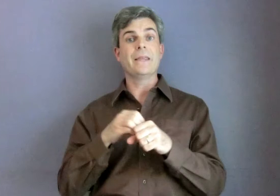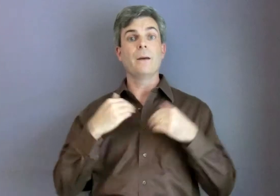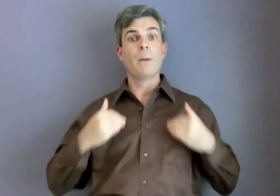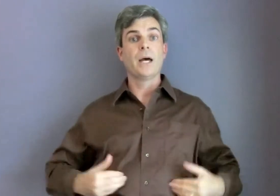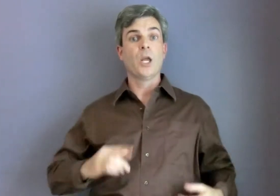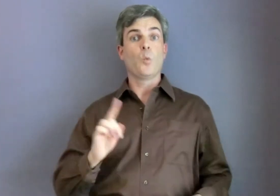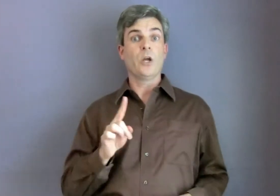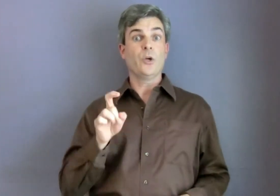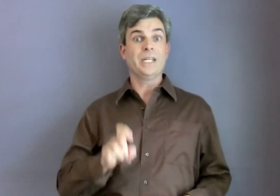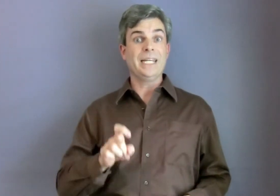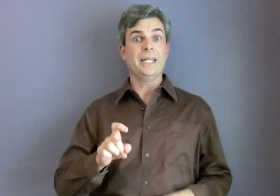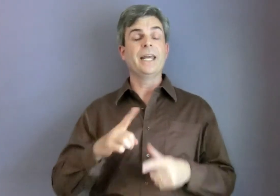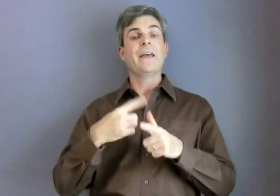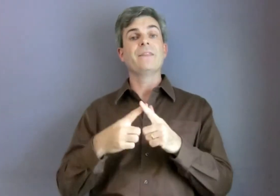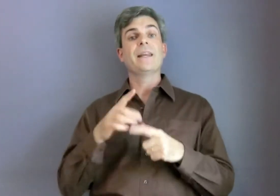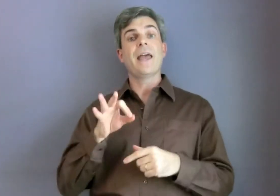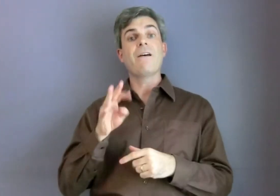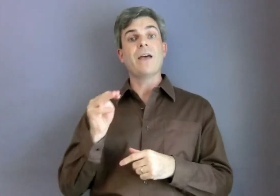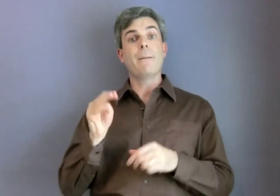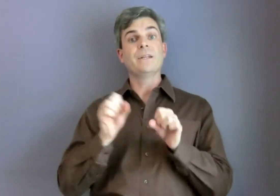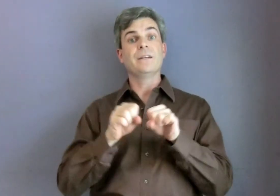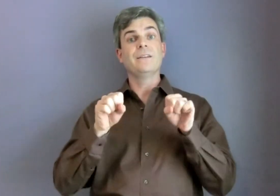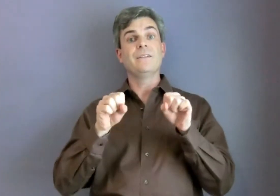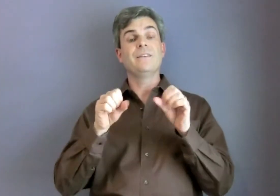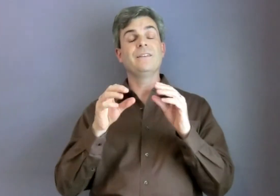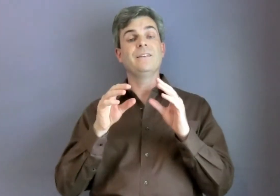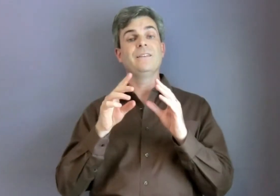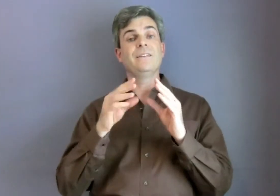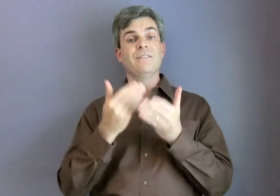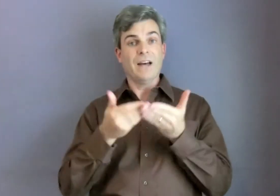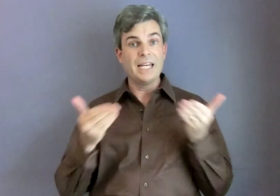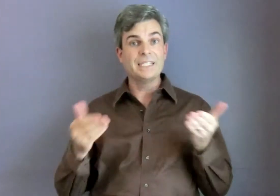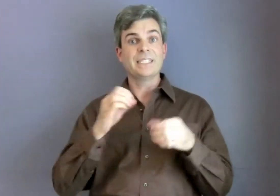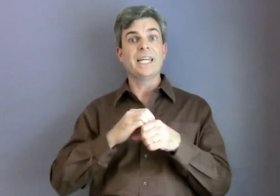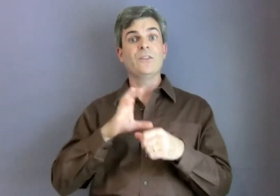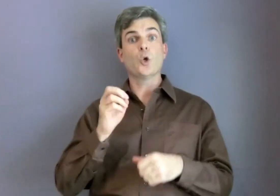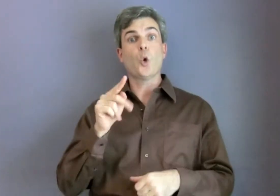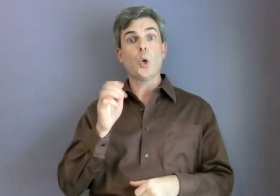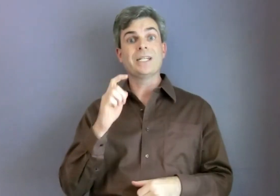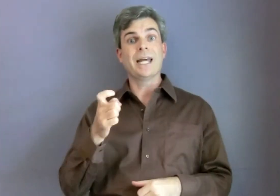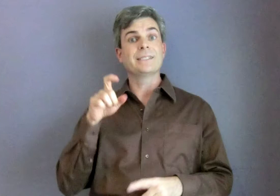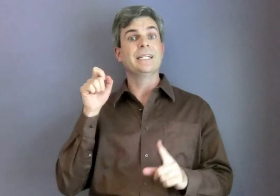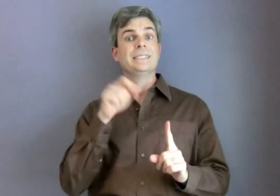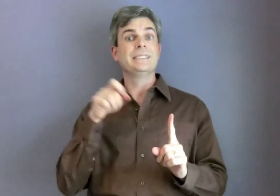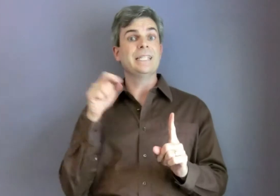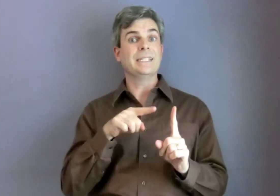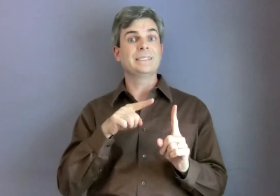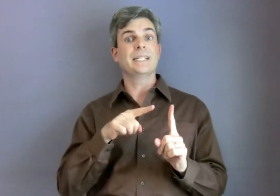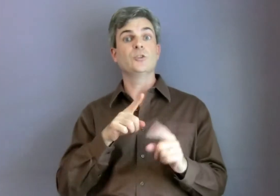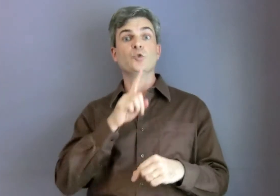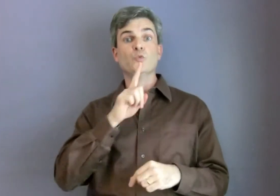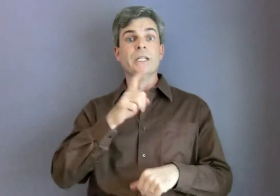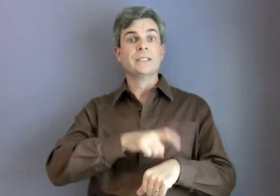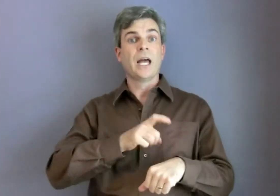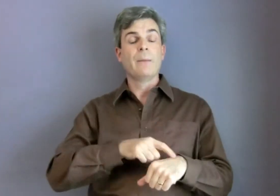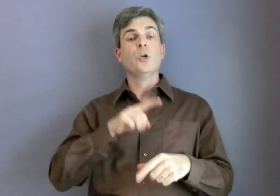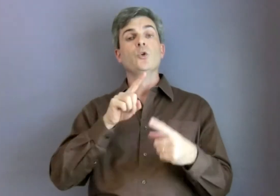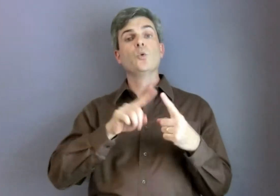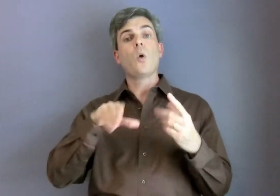FM device in the cortex of the brain, the motor cortex, will send signals in real time to the motor points in the relevant muscles, so that the person will